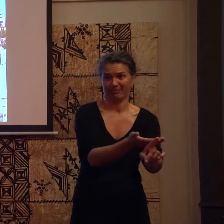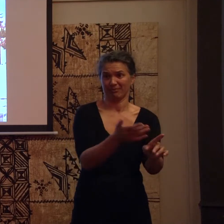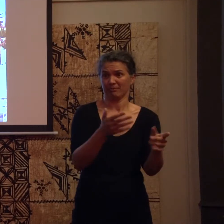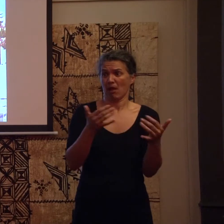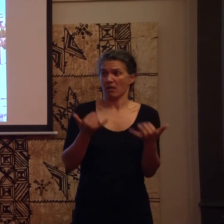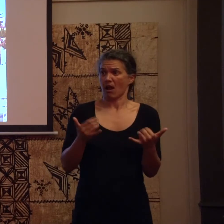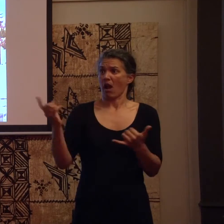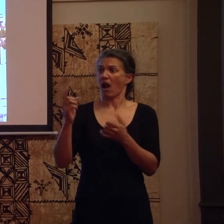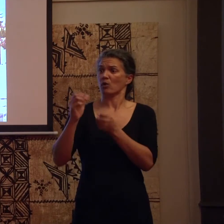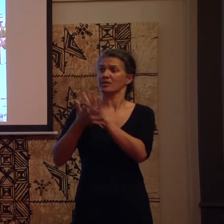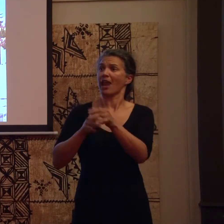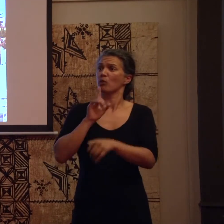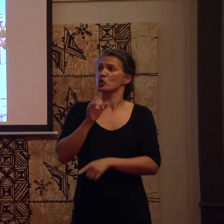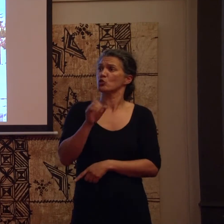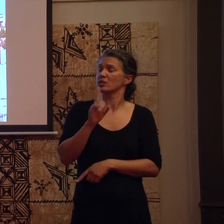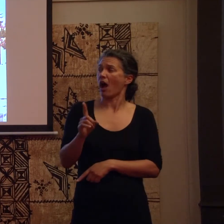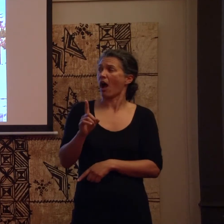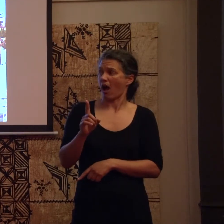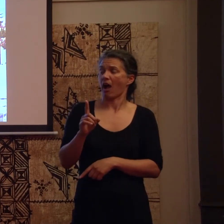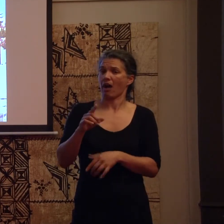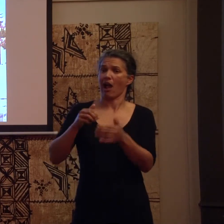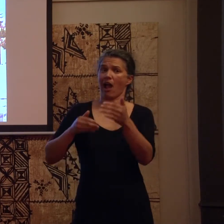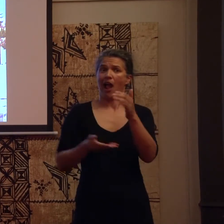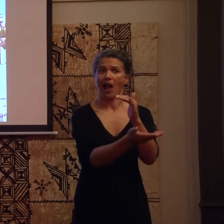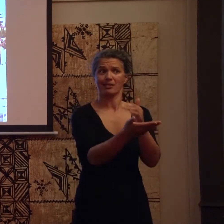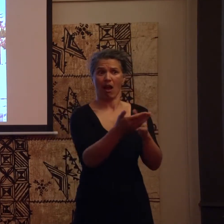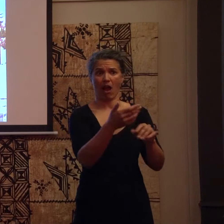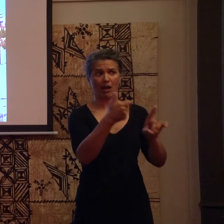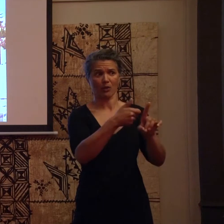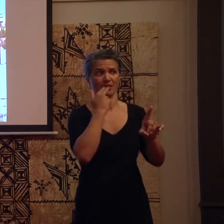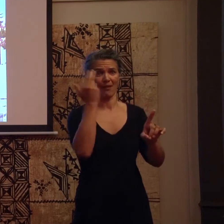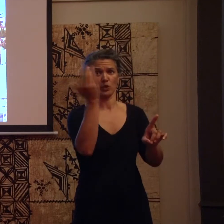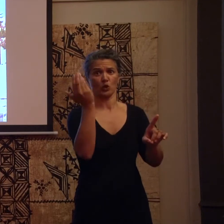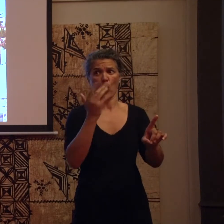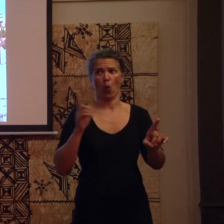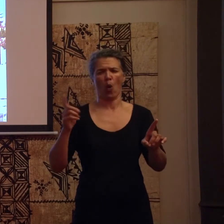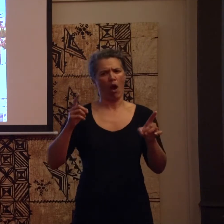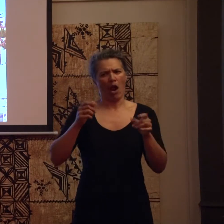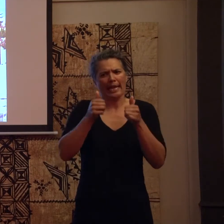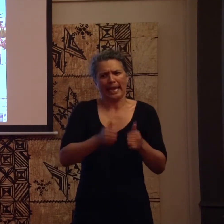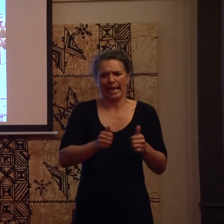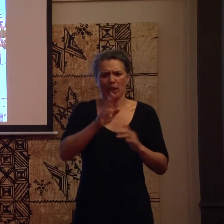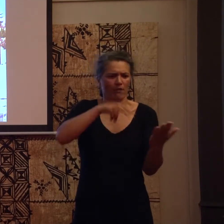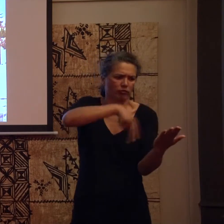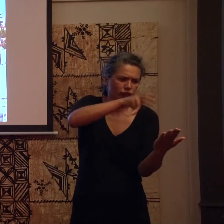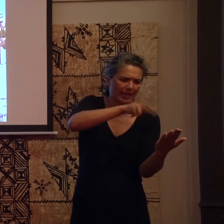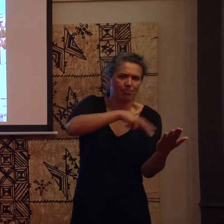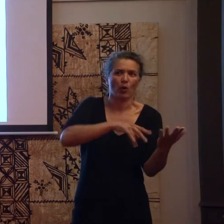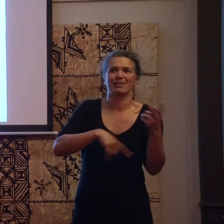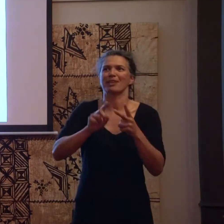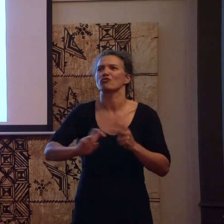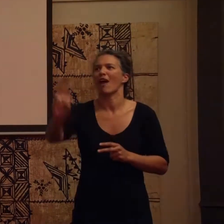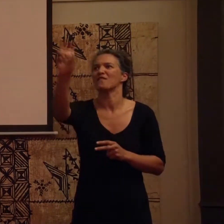by Kelston Deaf Education Centre. Alana's a keen bookworm and traveller, and she'll be sharing with us some of her adventures.